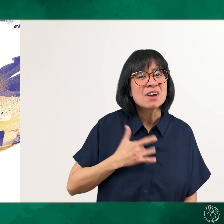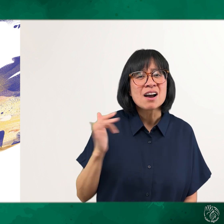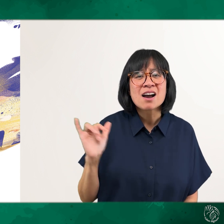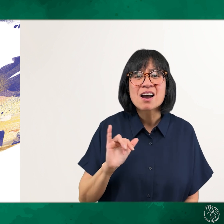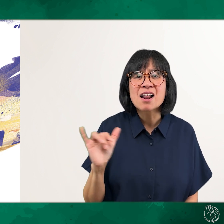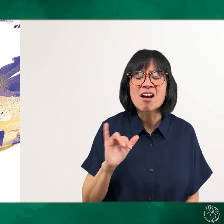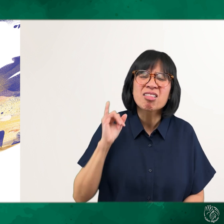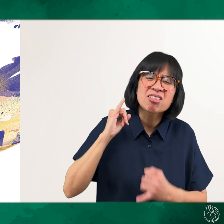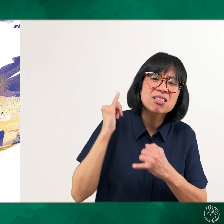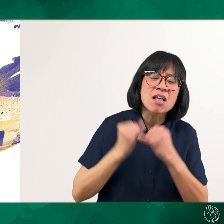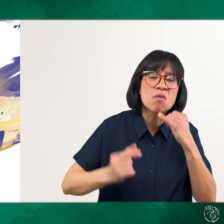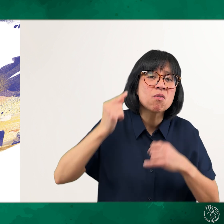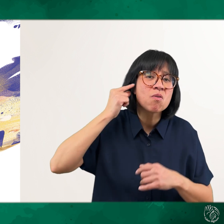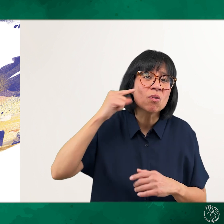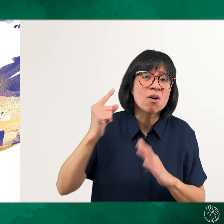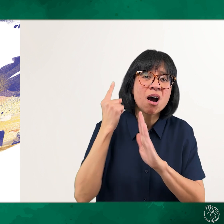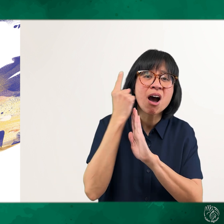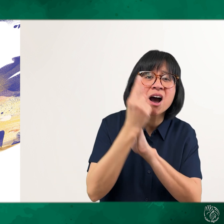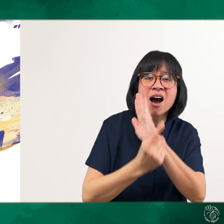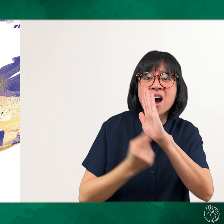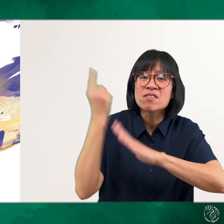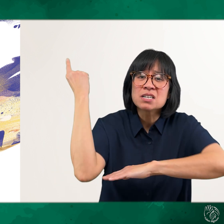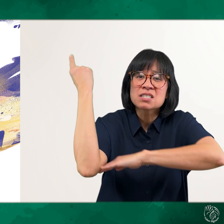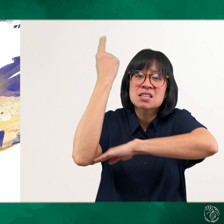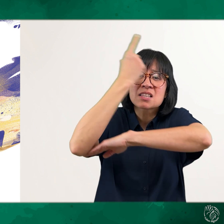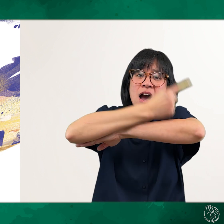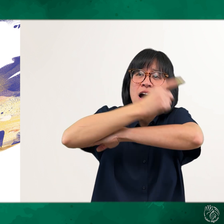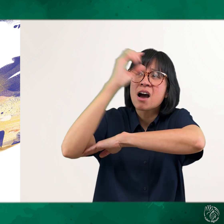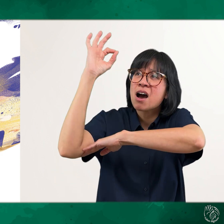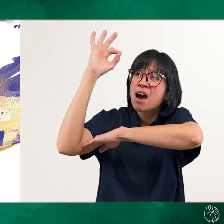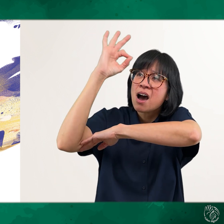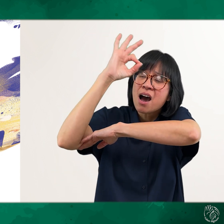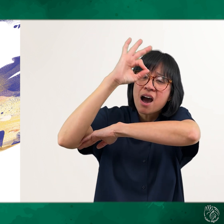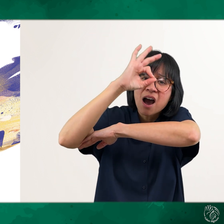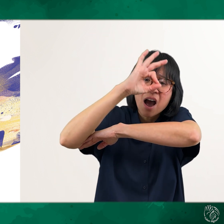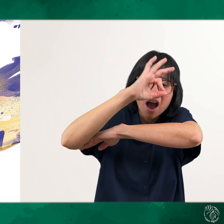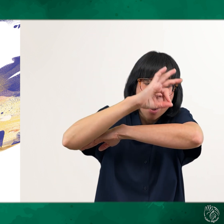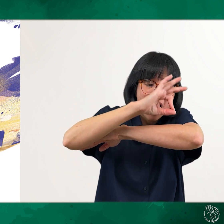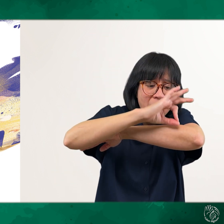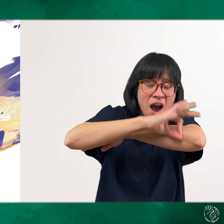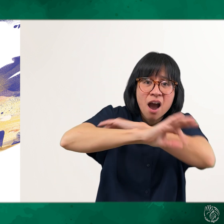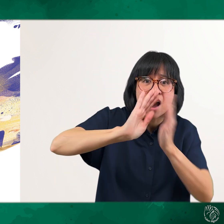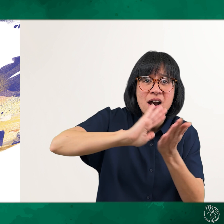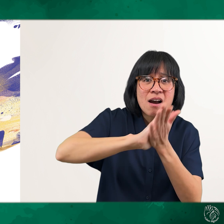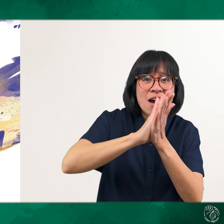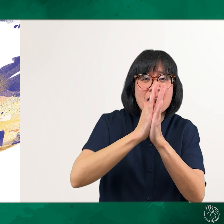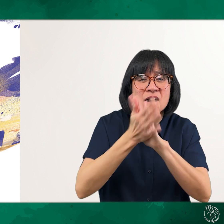Summer feels like the last golden hour of the day, drifting into the indigo night.